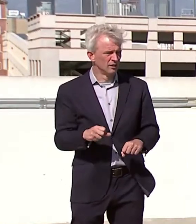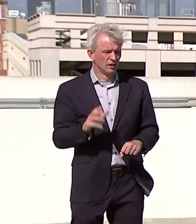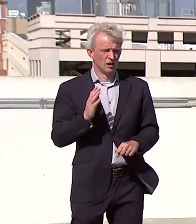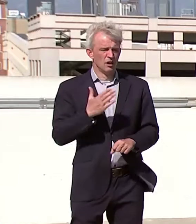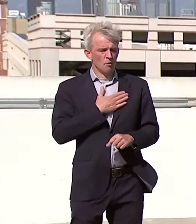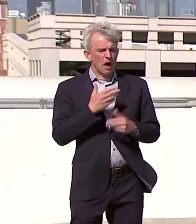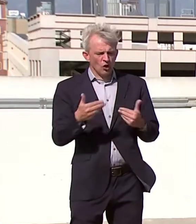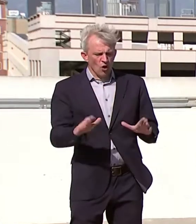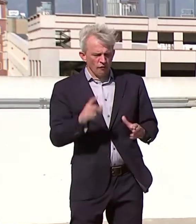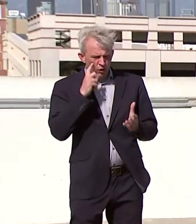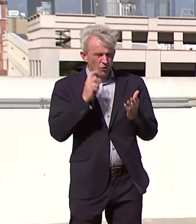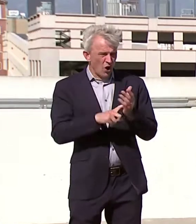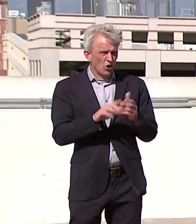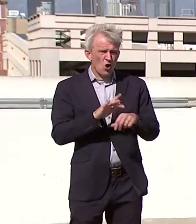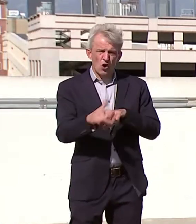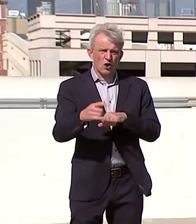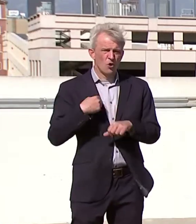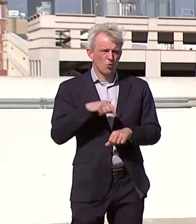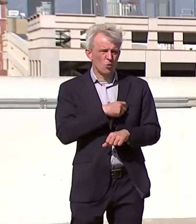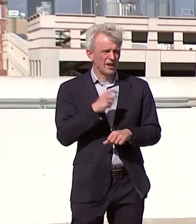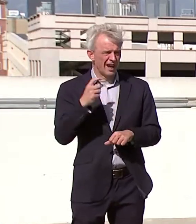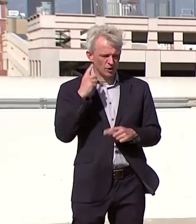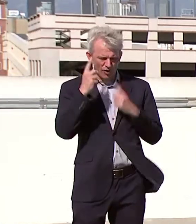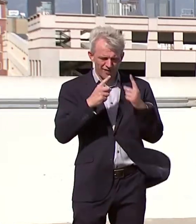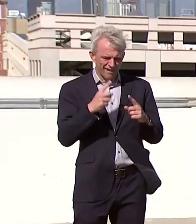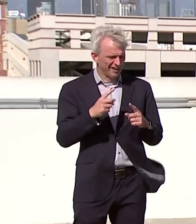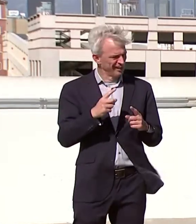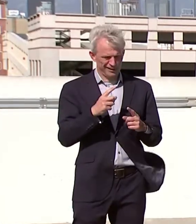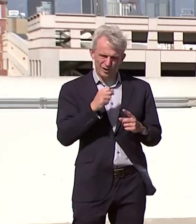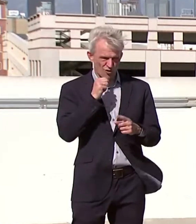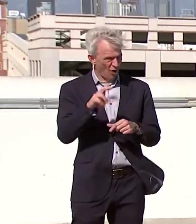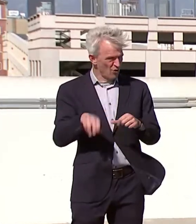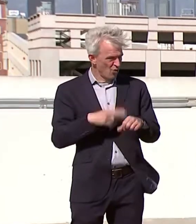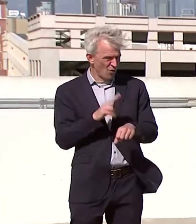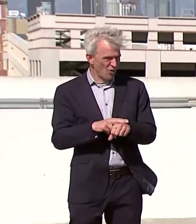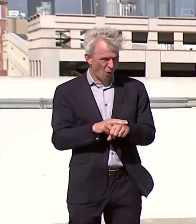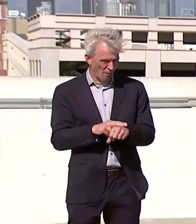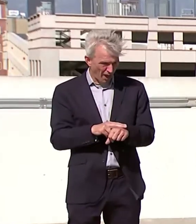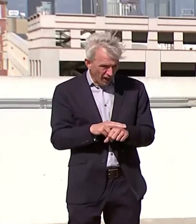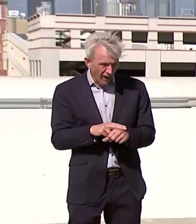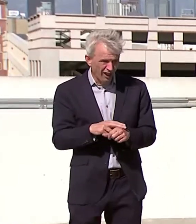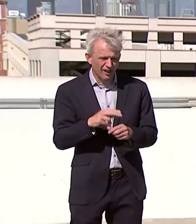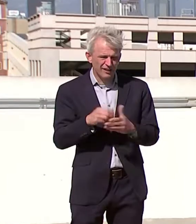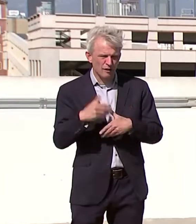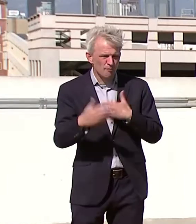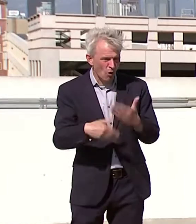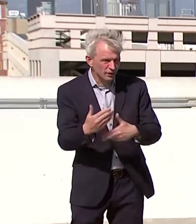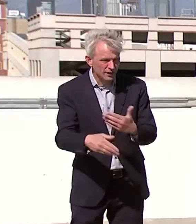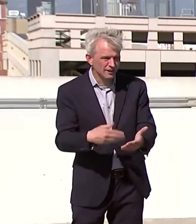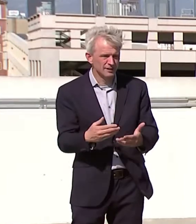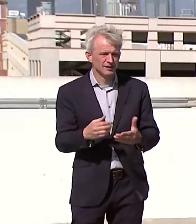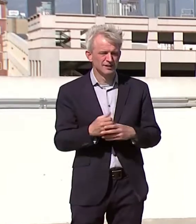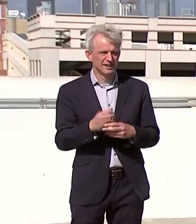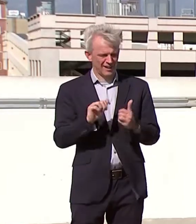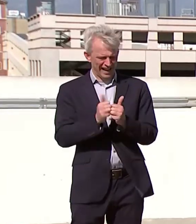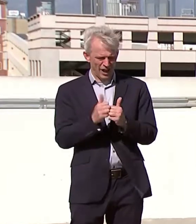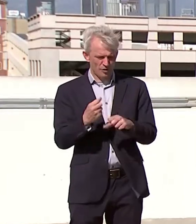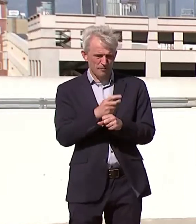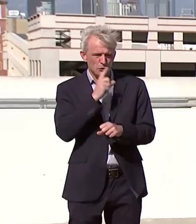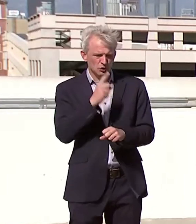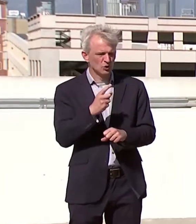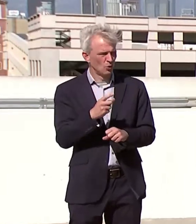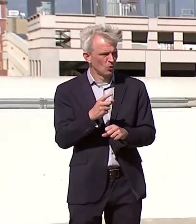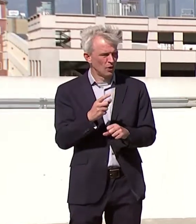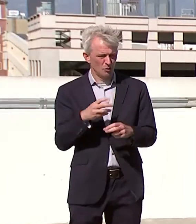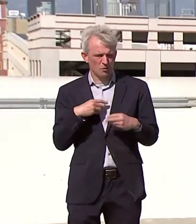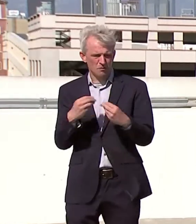the pandemic that we had to think outside of the box by really focusing on a targeted approach to getting these vaccines done.